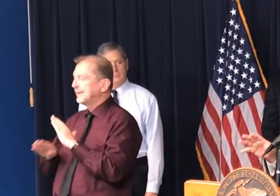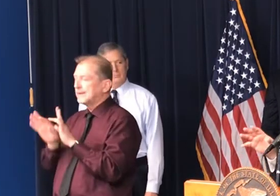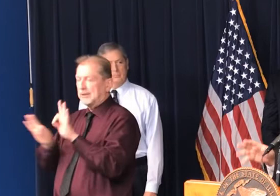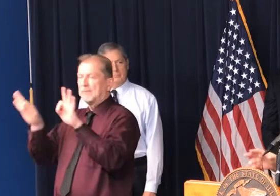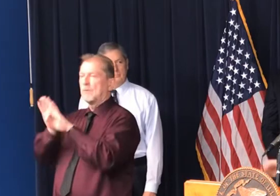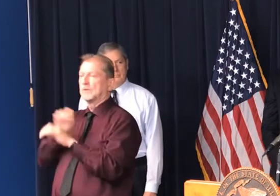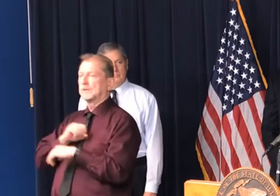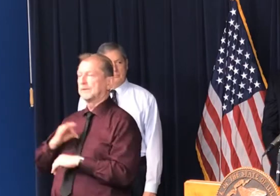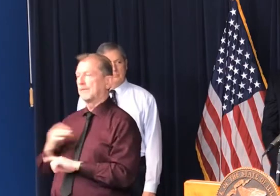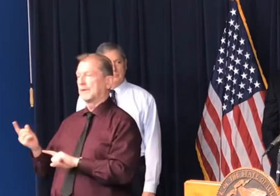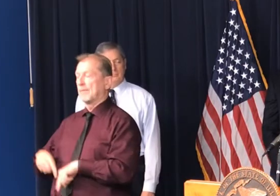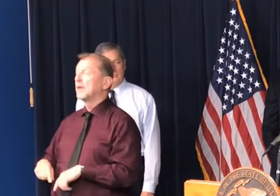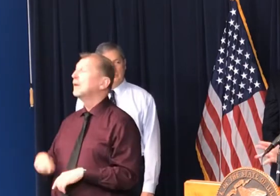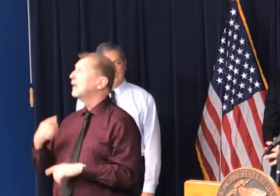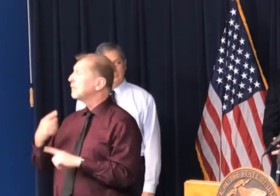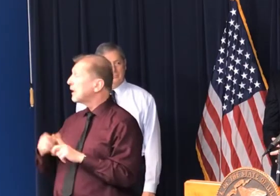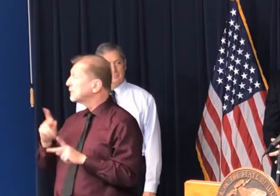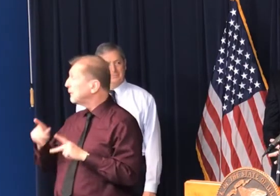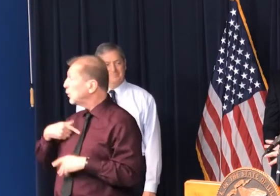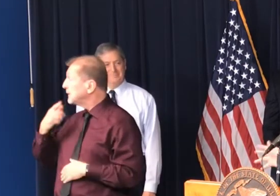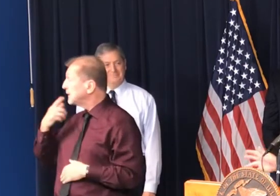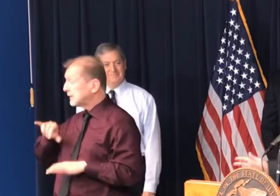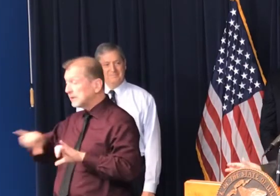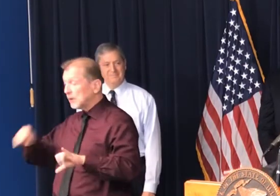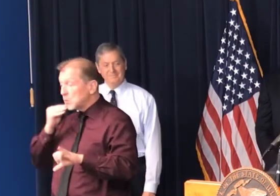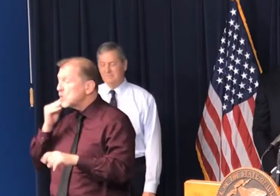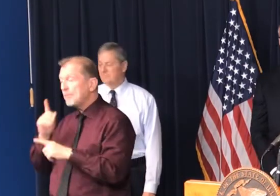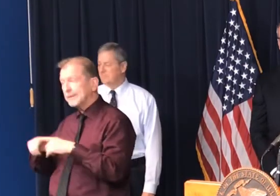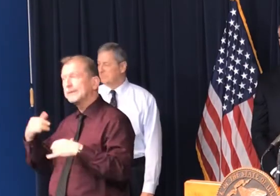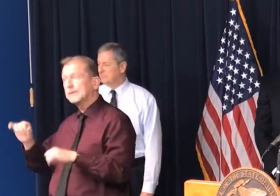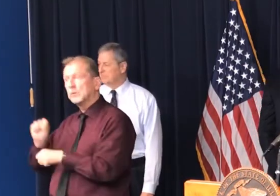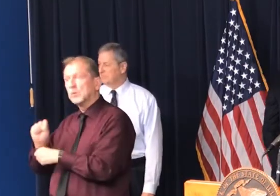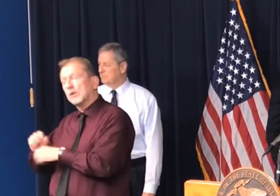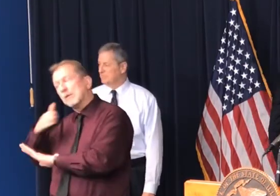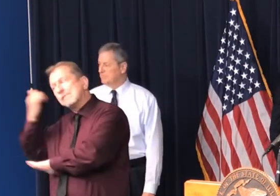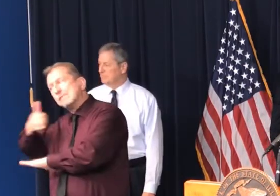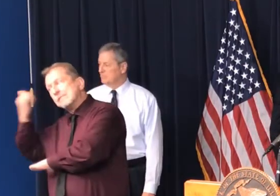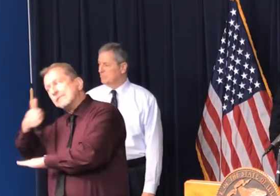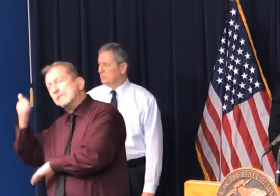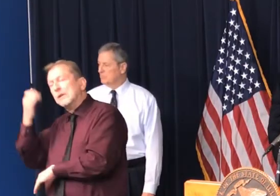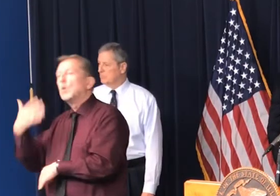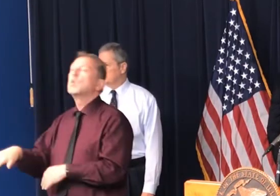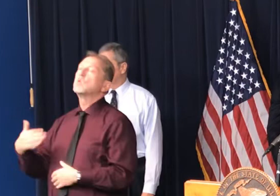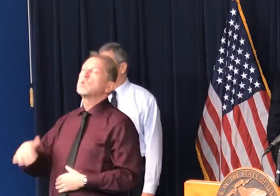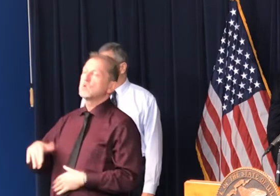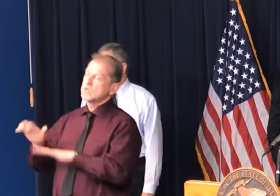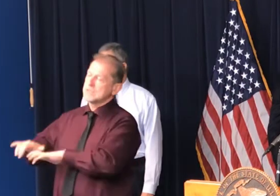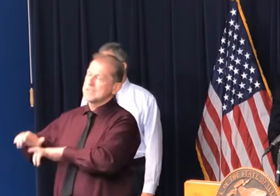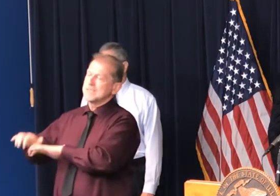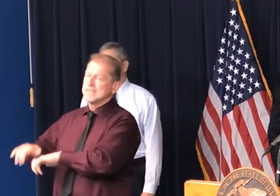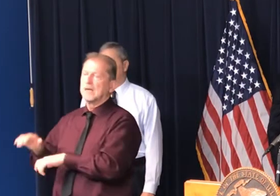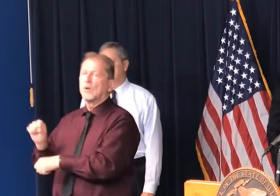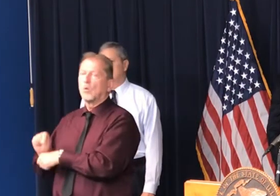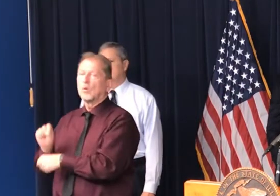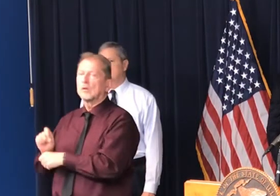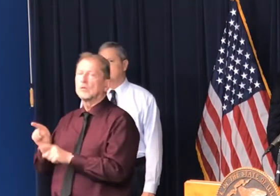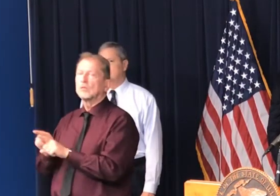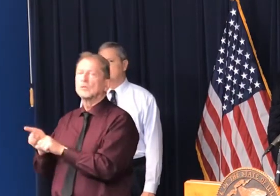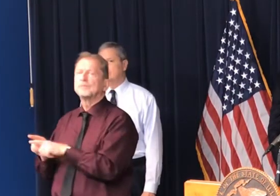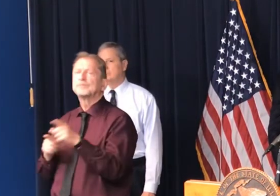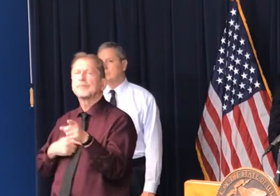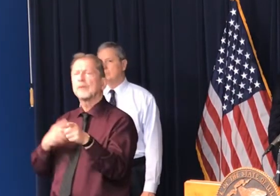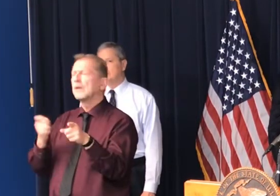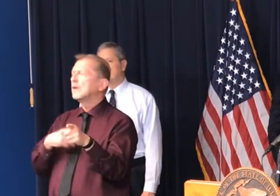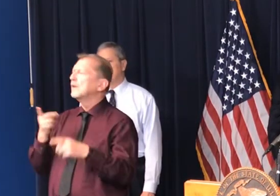all the time. Those who are at home, I might add, are working nonstop nevertheless. So I'm grateful to them as well. Governor, can we ask